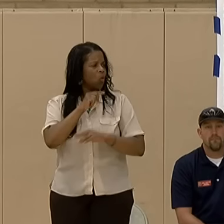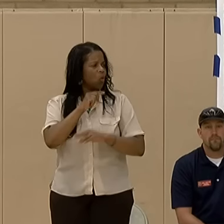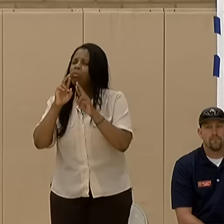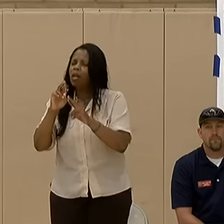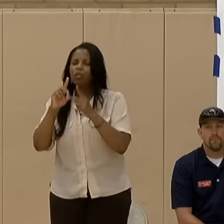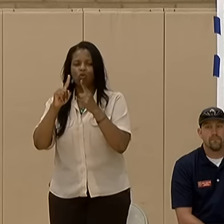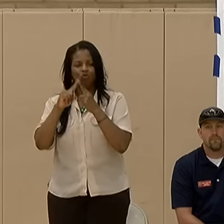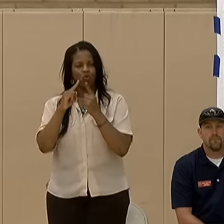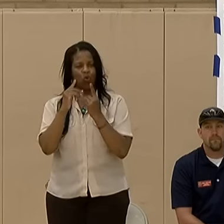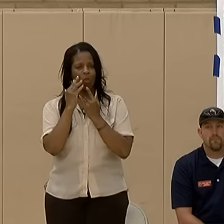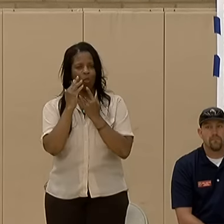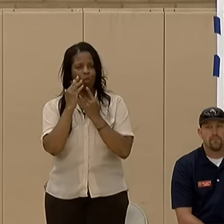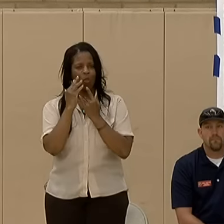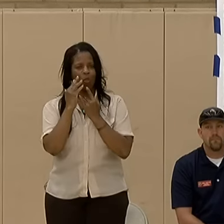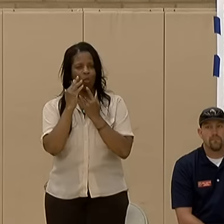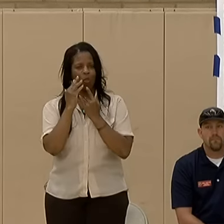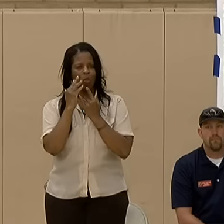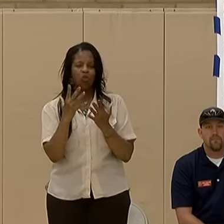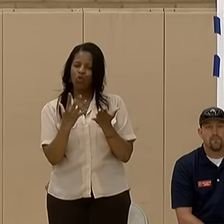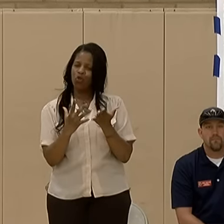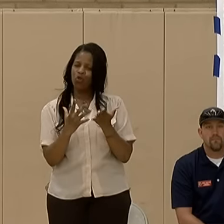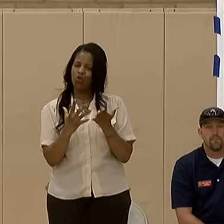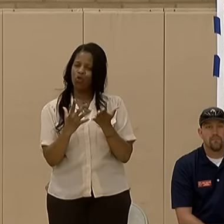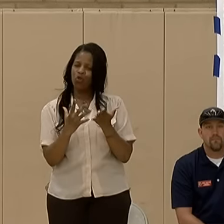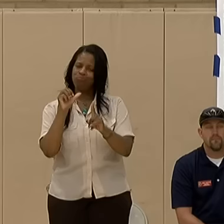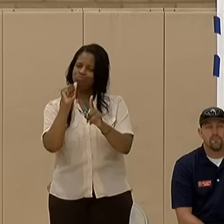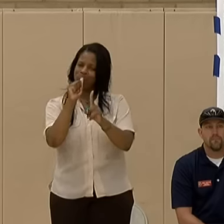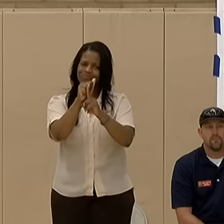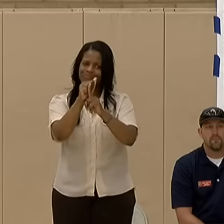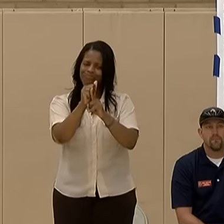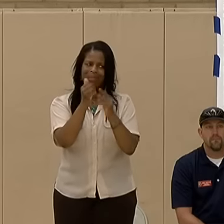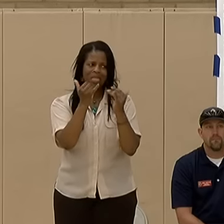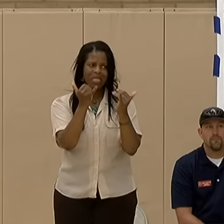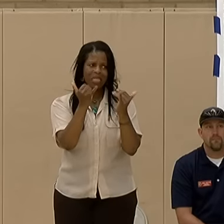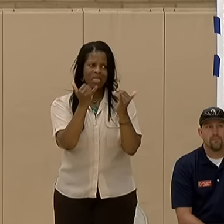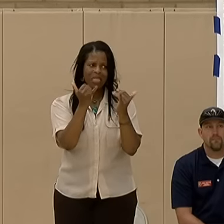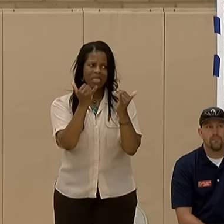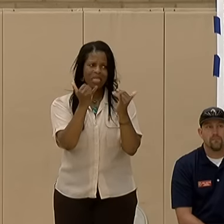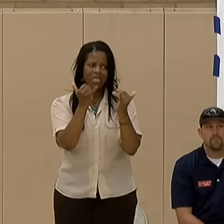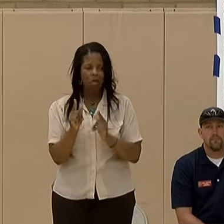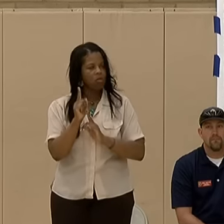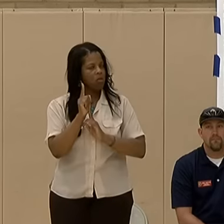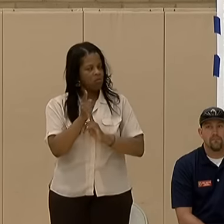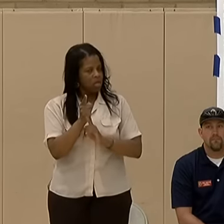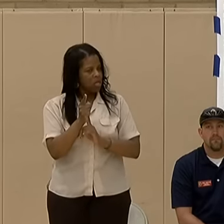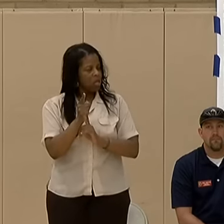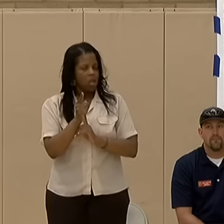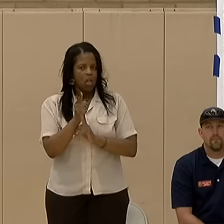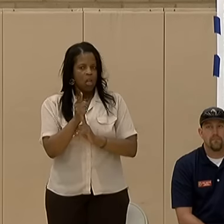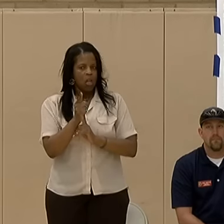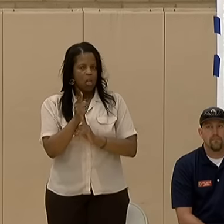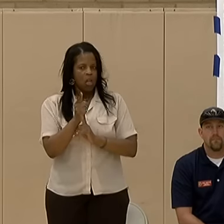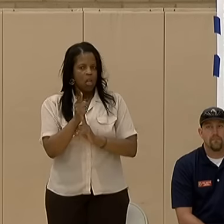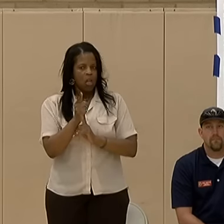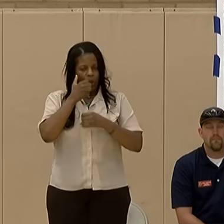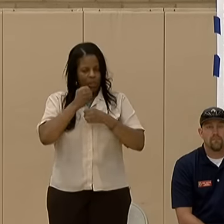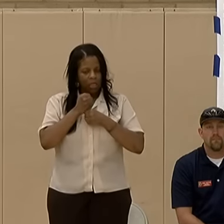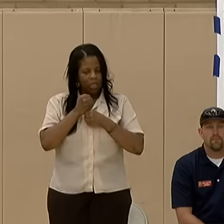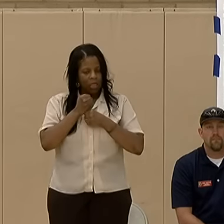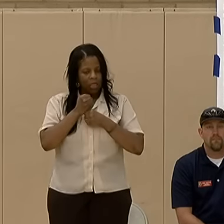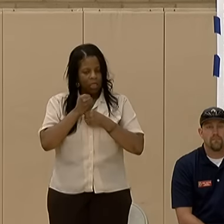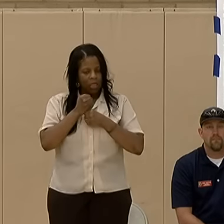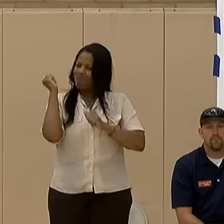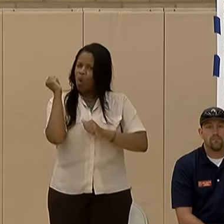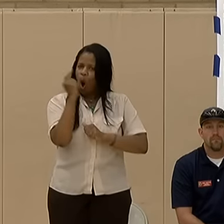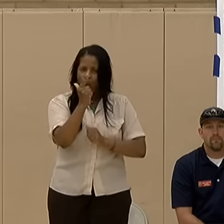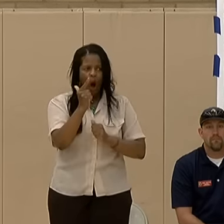so we can catch it when it's small. And I can tell you, the minute the call came in, everybody was moving. And that's just